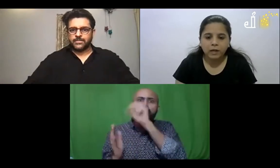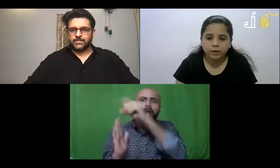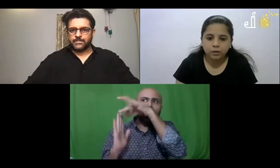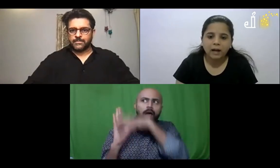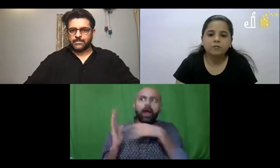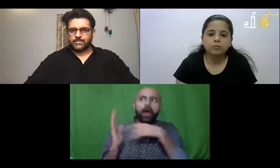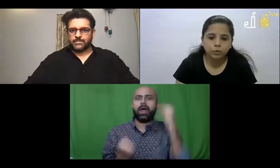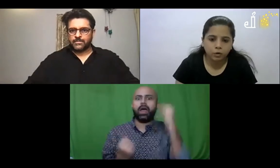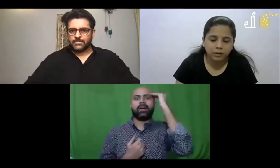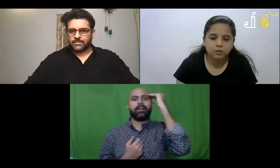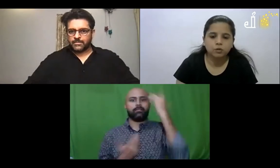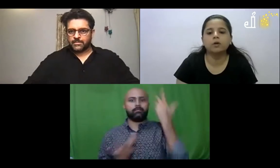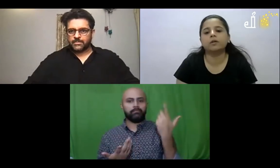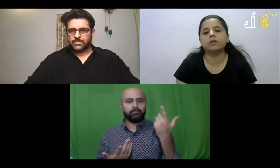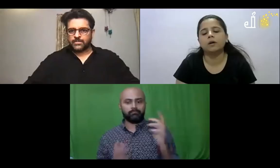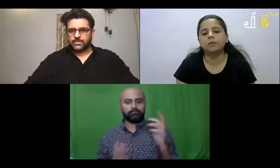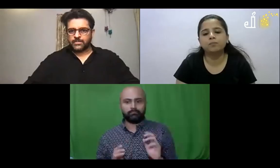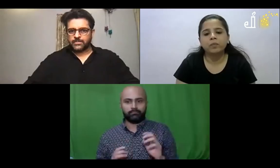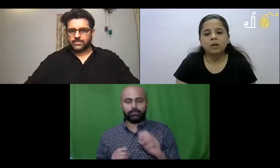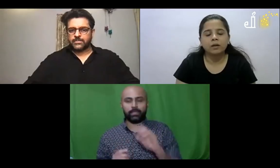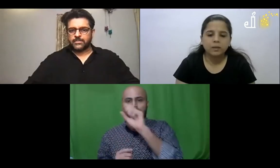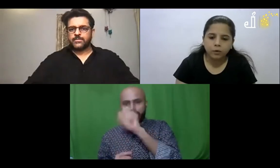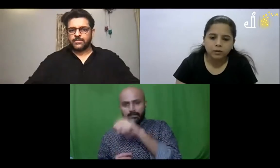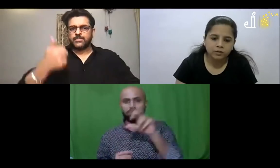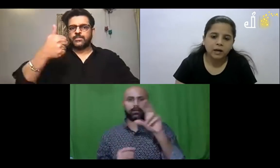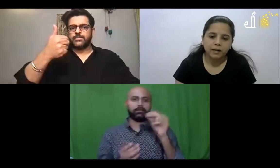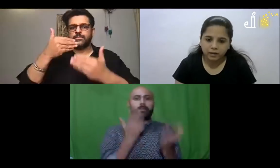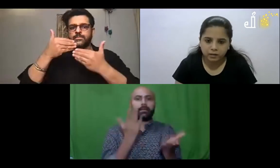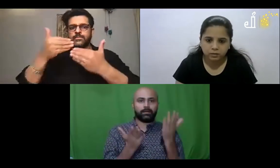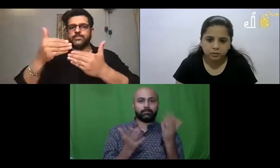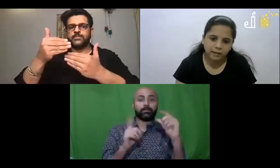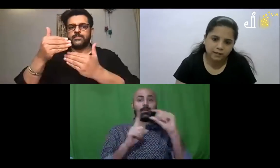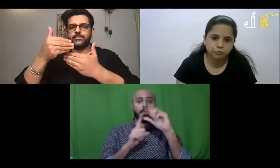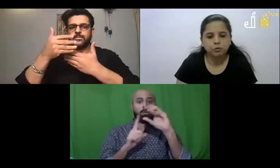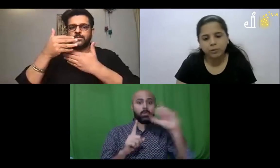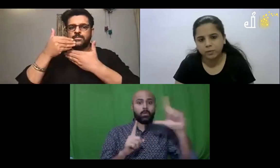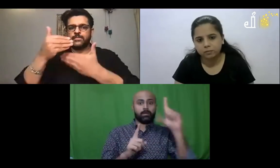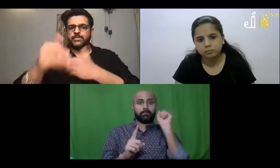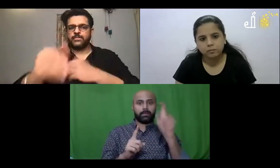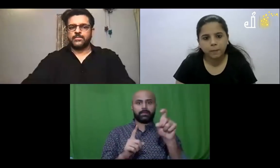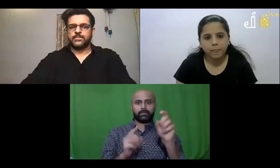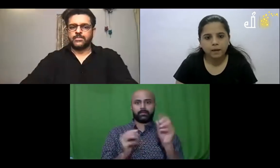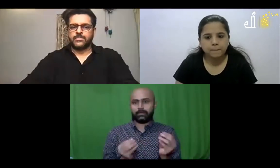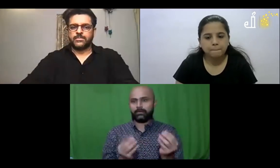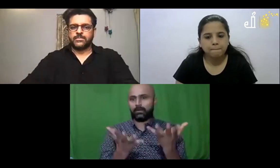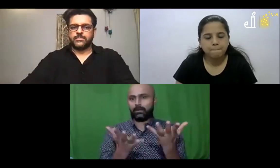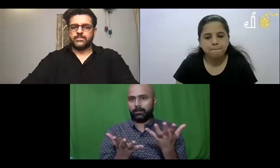Would you like to have more knowledge or a deep knowledge regarding it? Yes, no, or maybe.